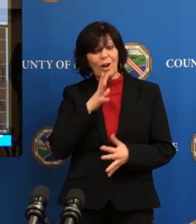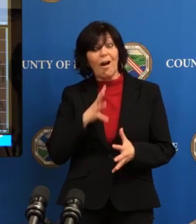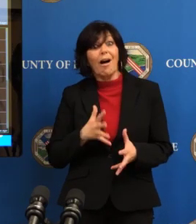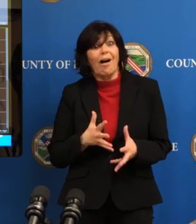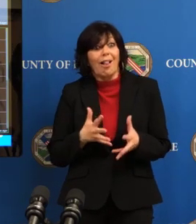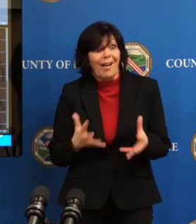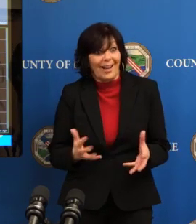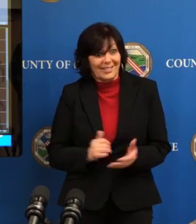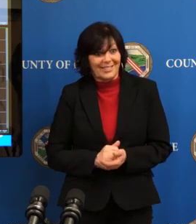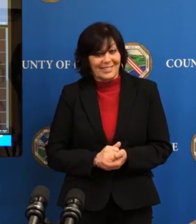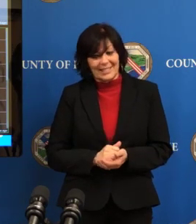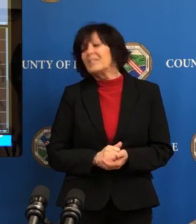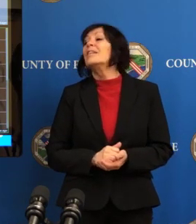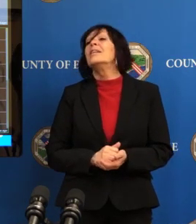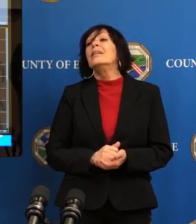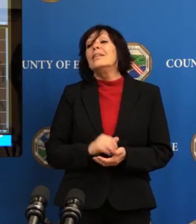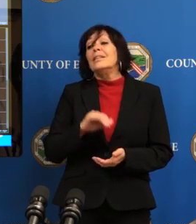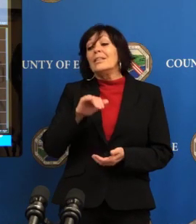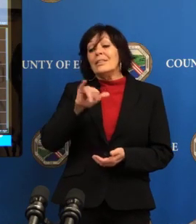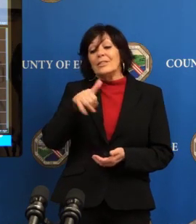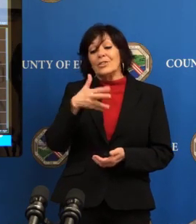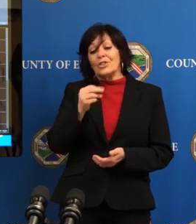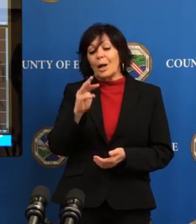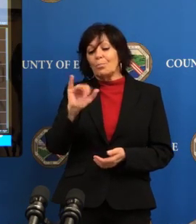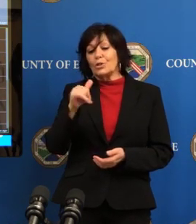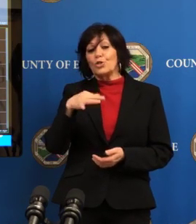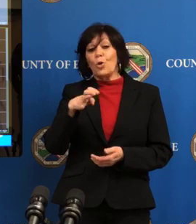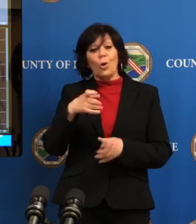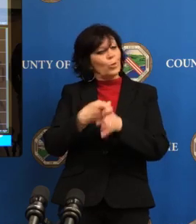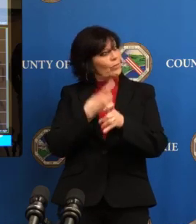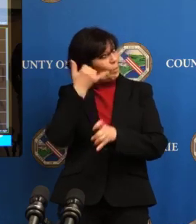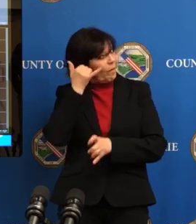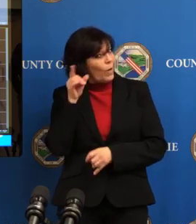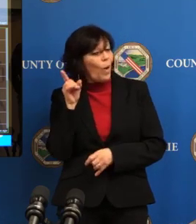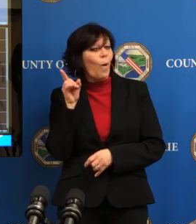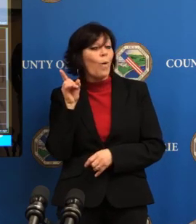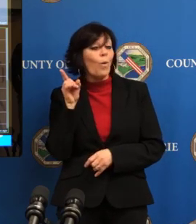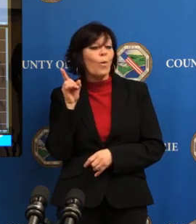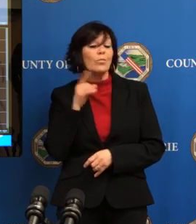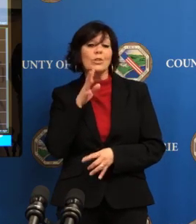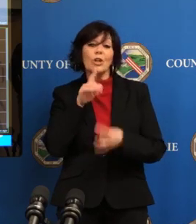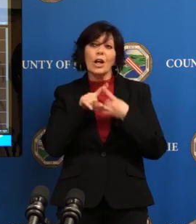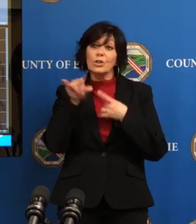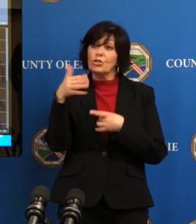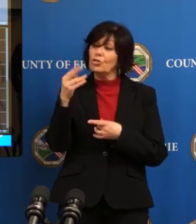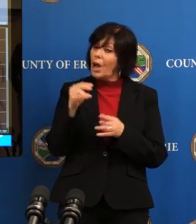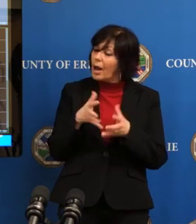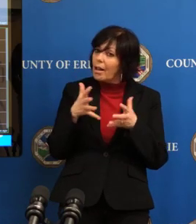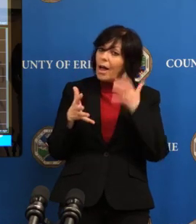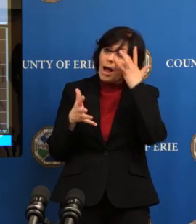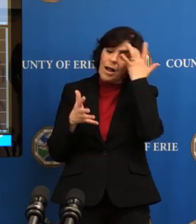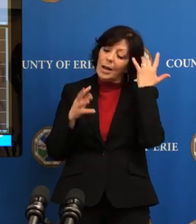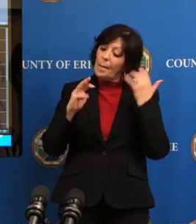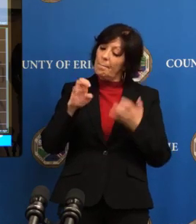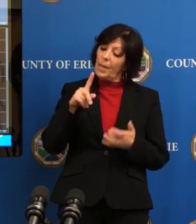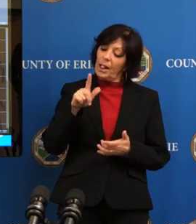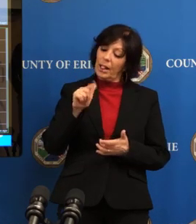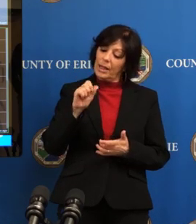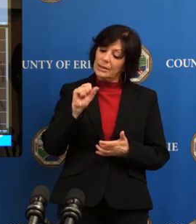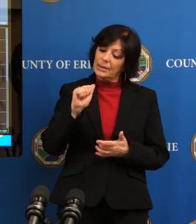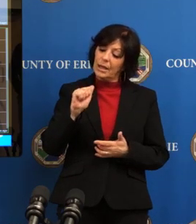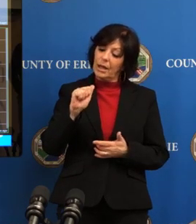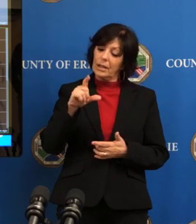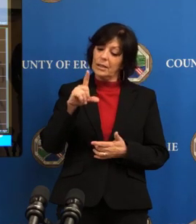lot. John Majori, who's a Buffalonian. I've been talking to John a lot. Melissa DeRosa, the